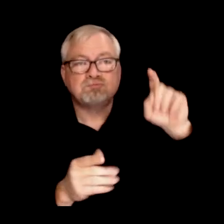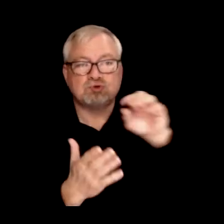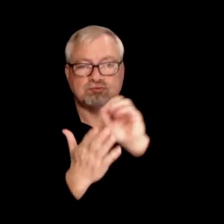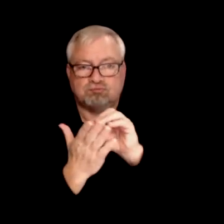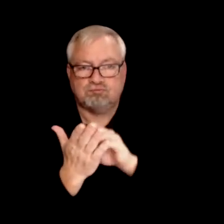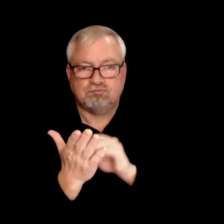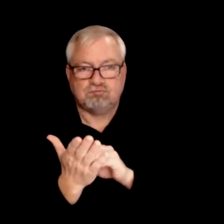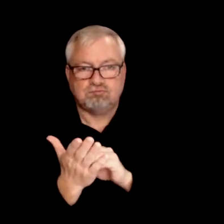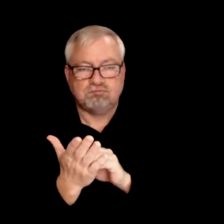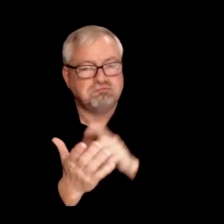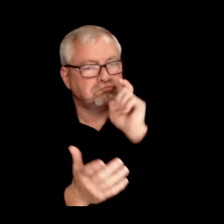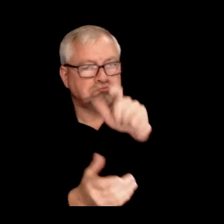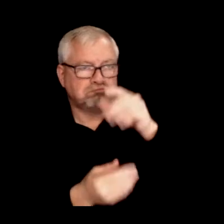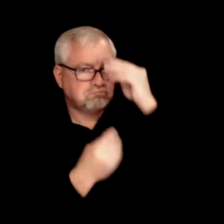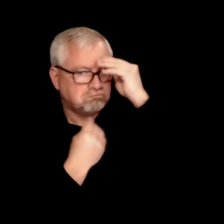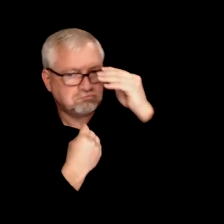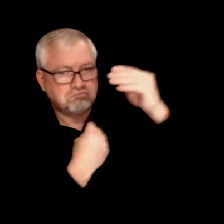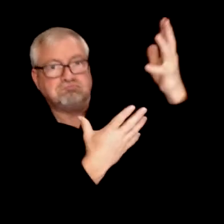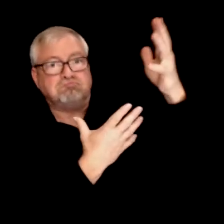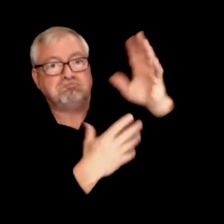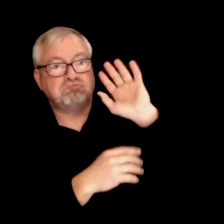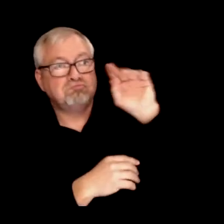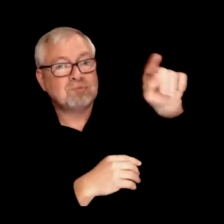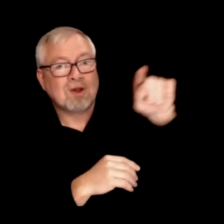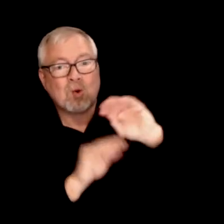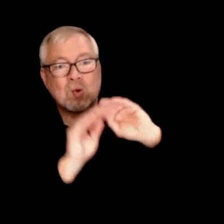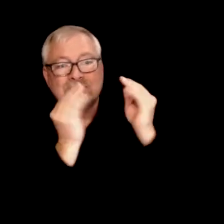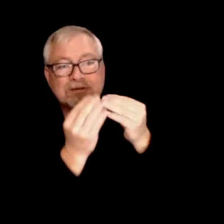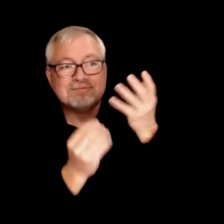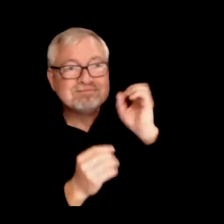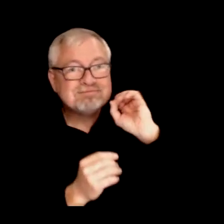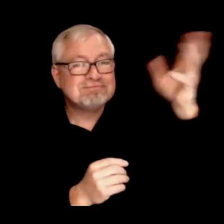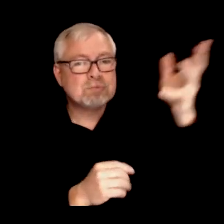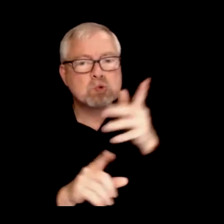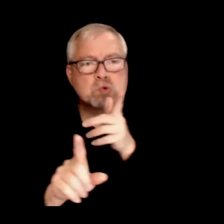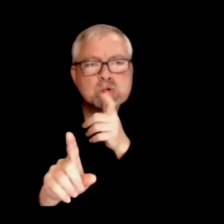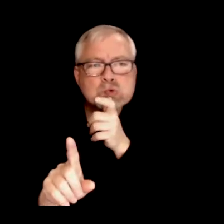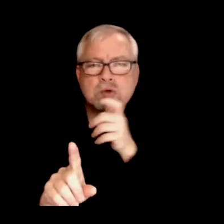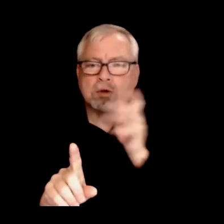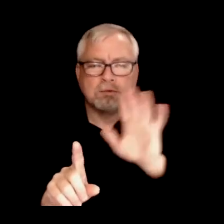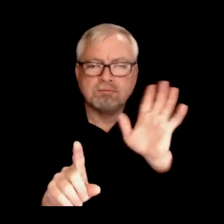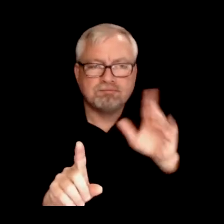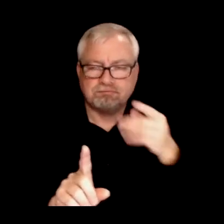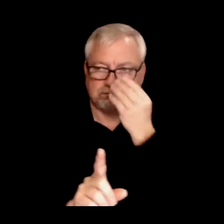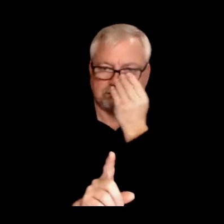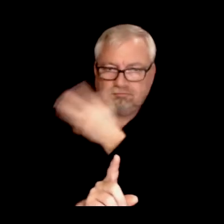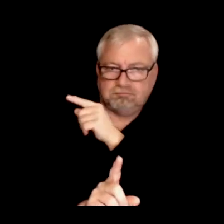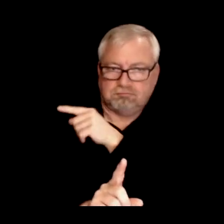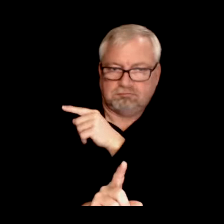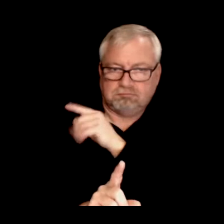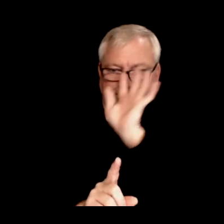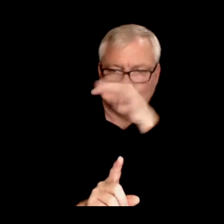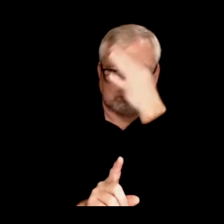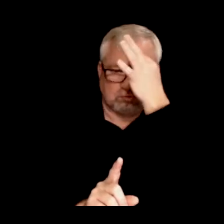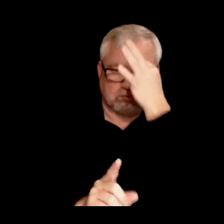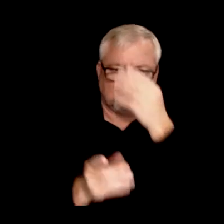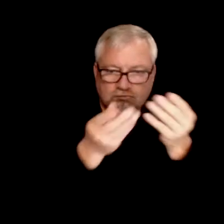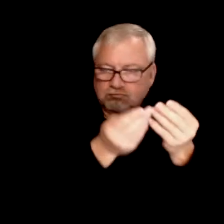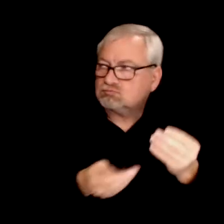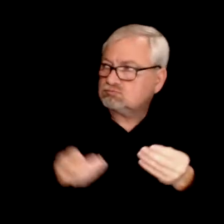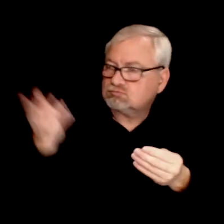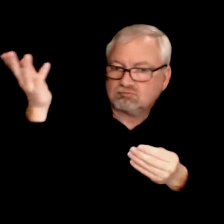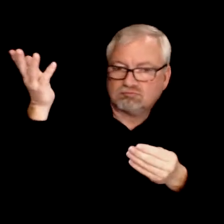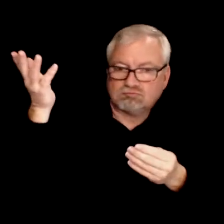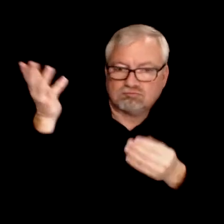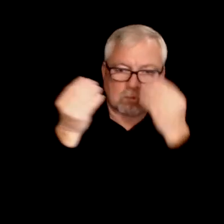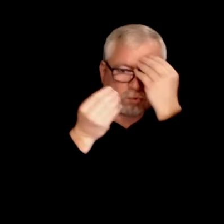MIC, but they submit their data directly to the federal government. Having said that, there are